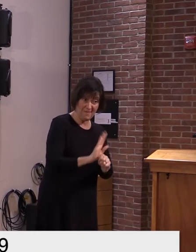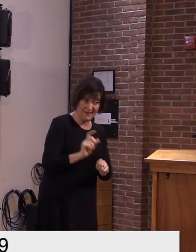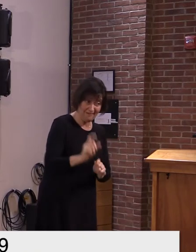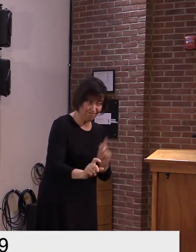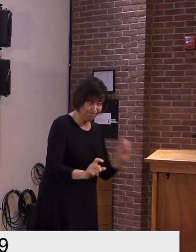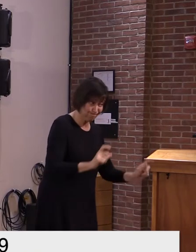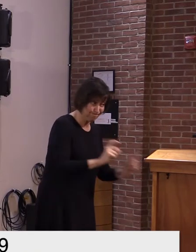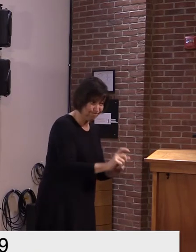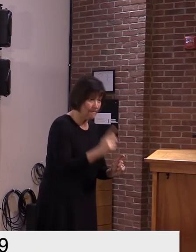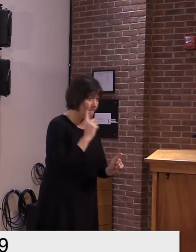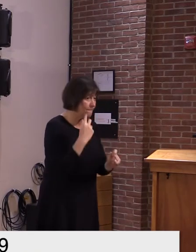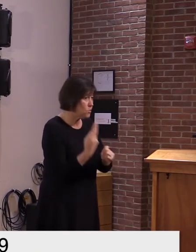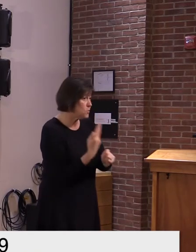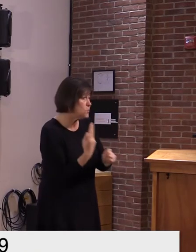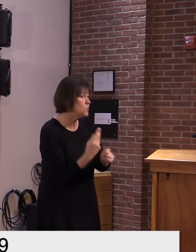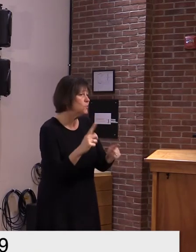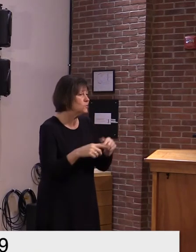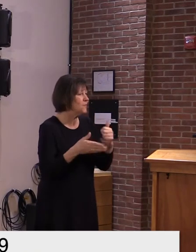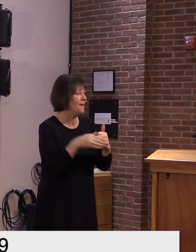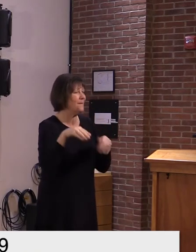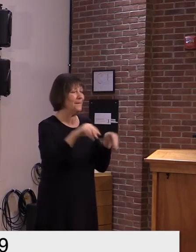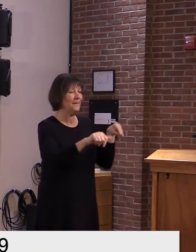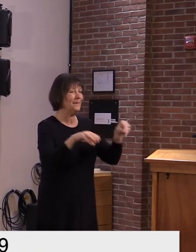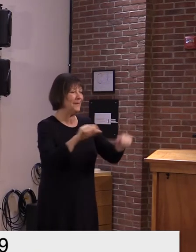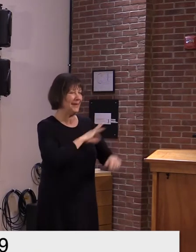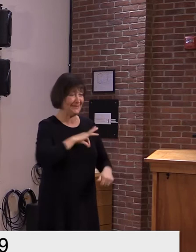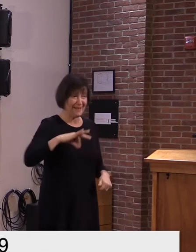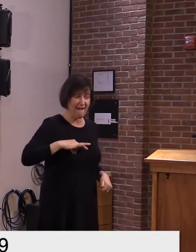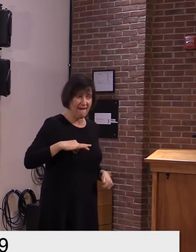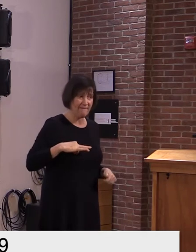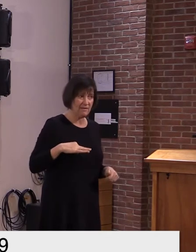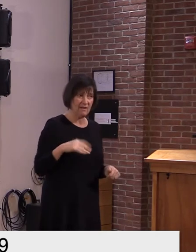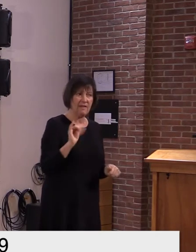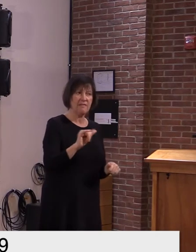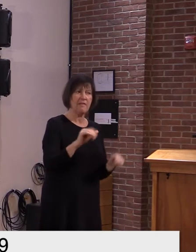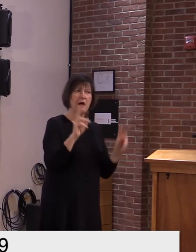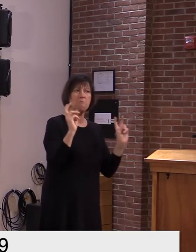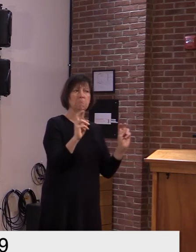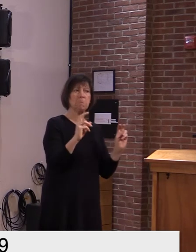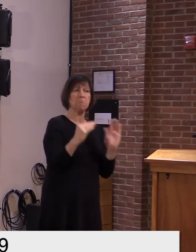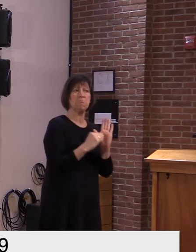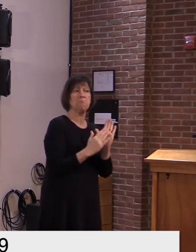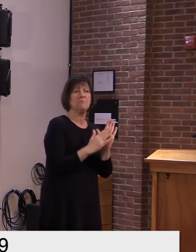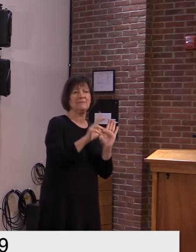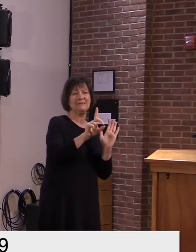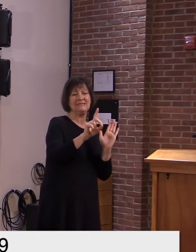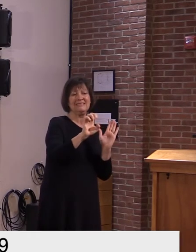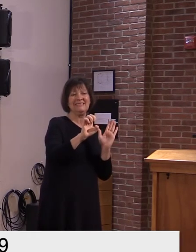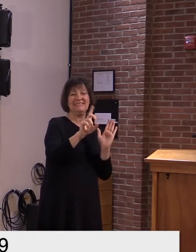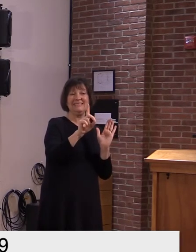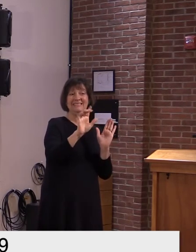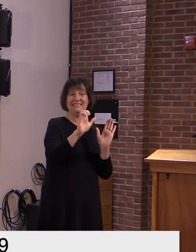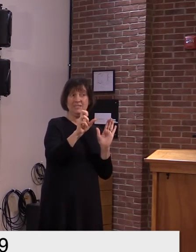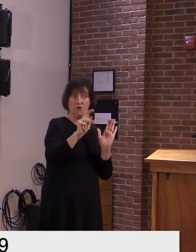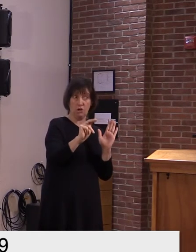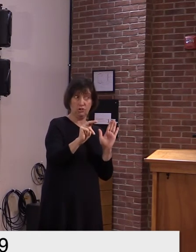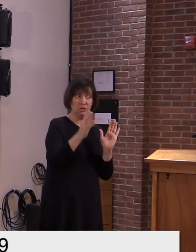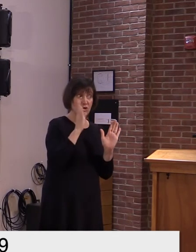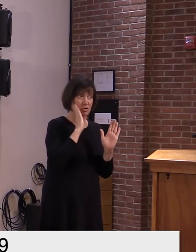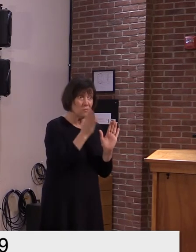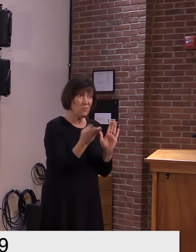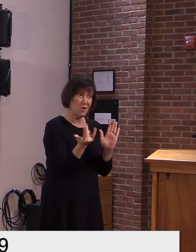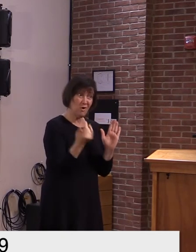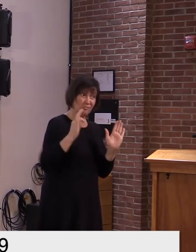to use to make payroll is a deduction, but they don't on top of that get a